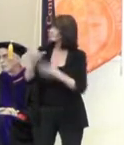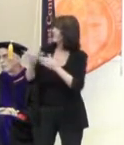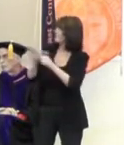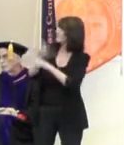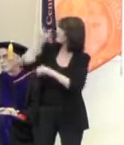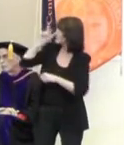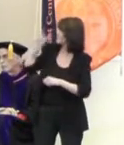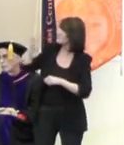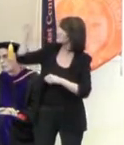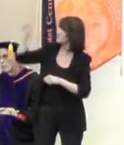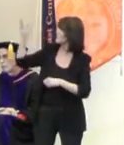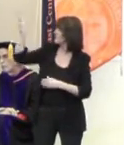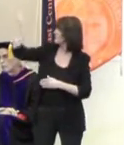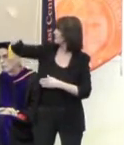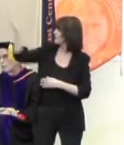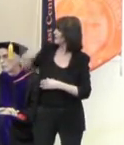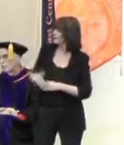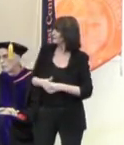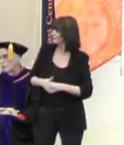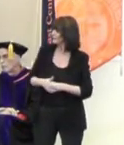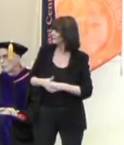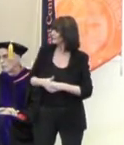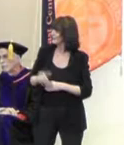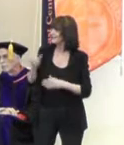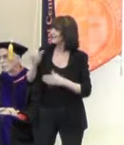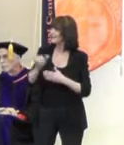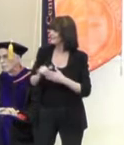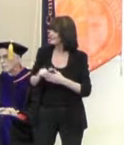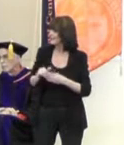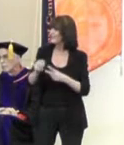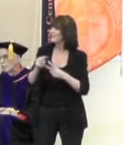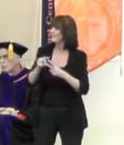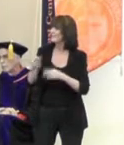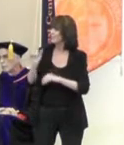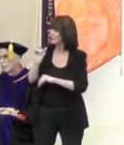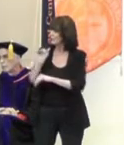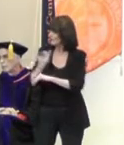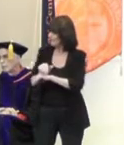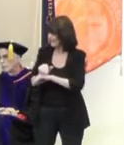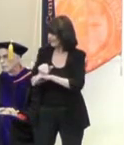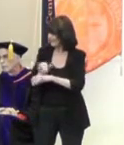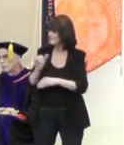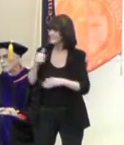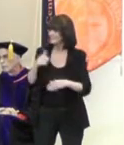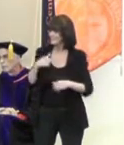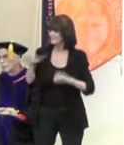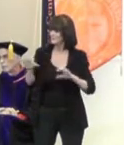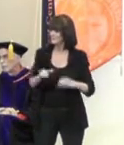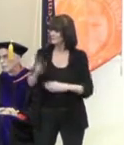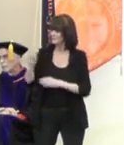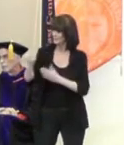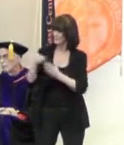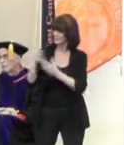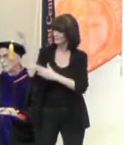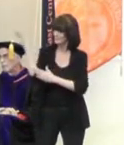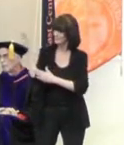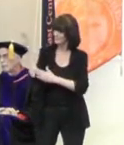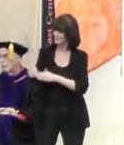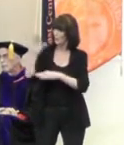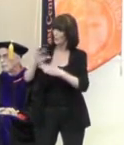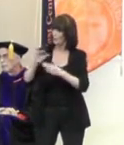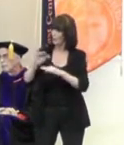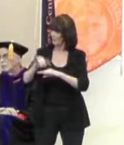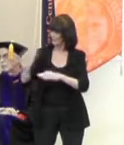moon, that very night that I was giving a commencement address on